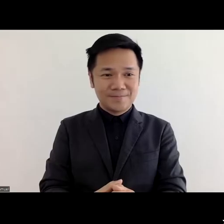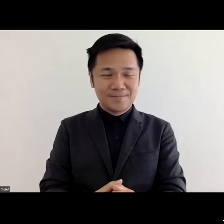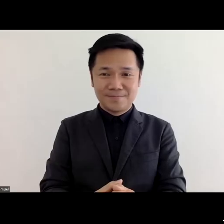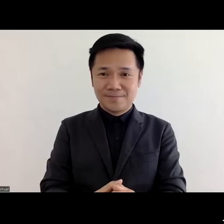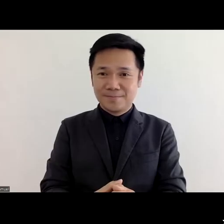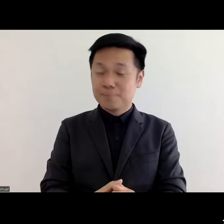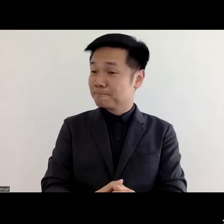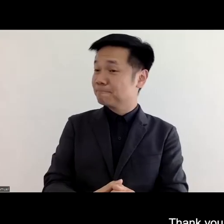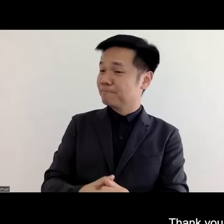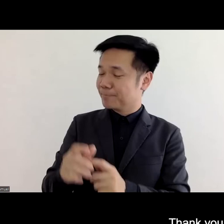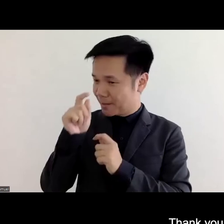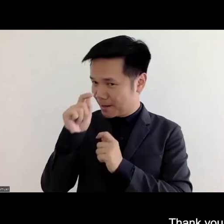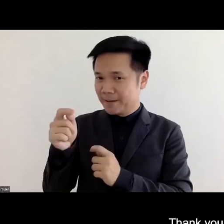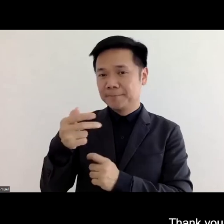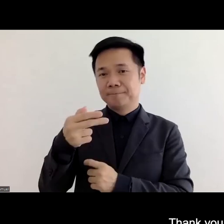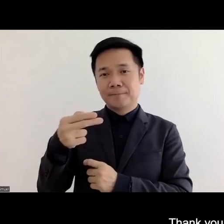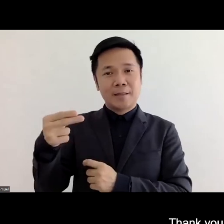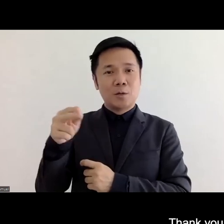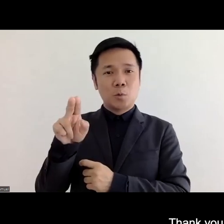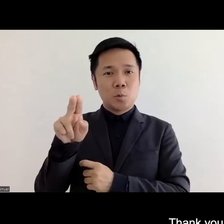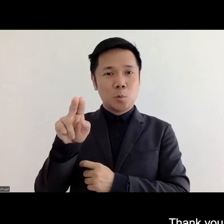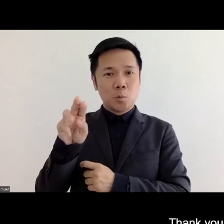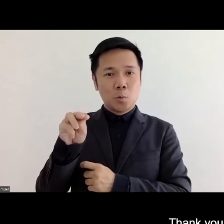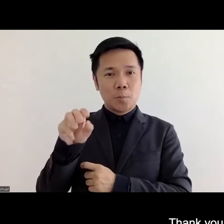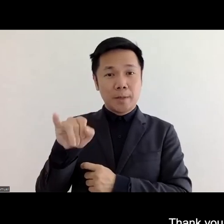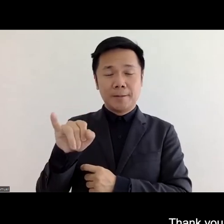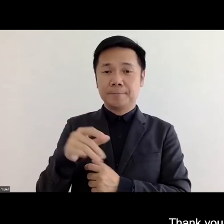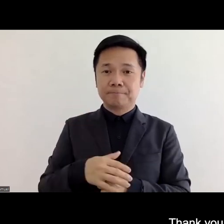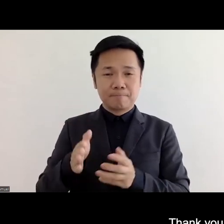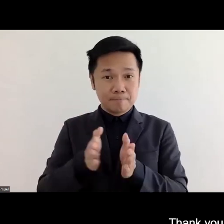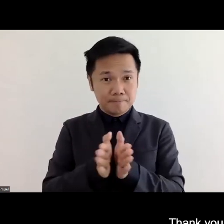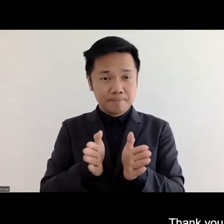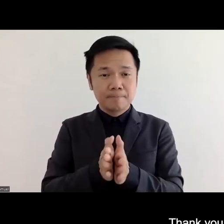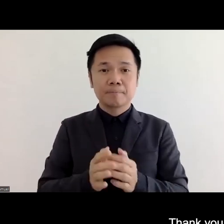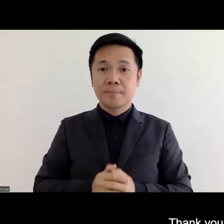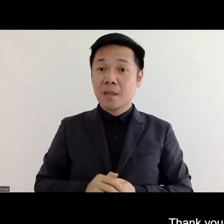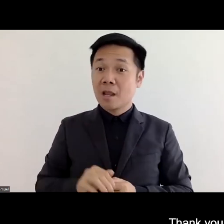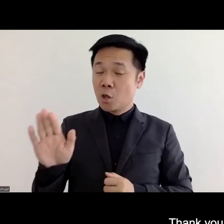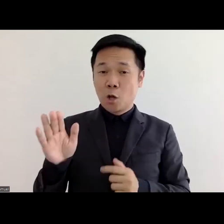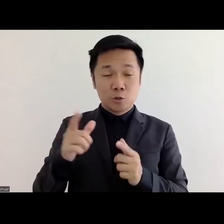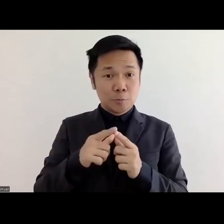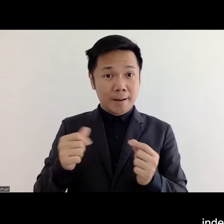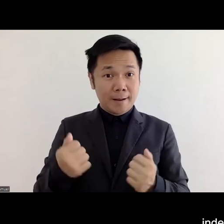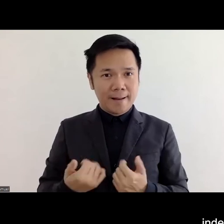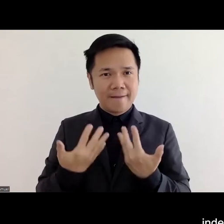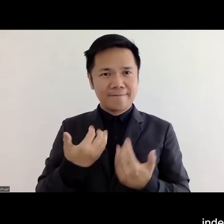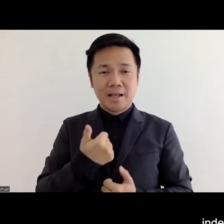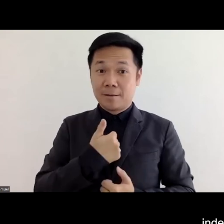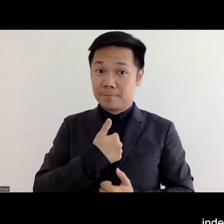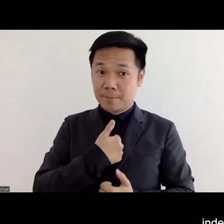Thank you, Ms. Yuni. Thank you for emphasizing on the right to live independently and